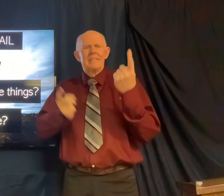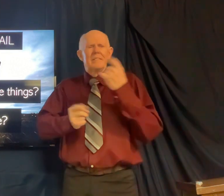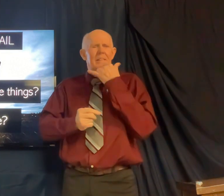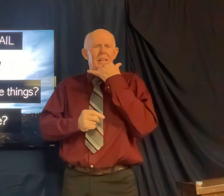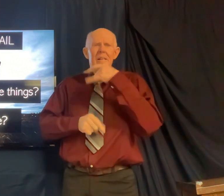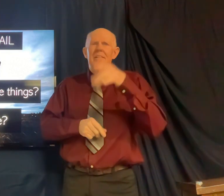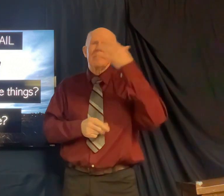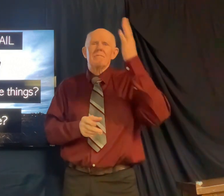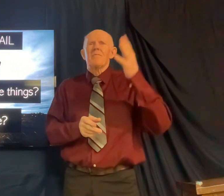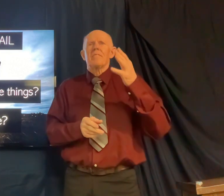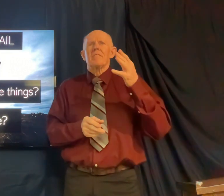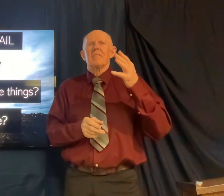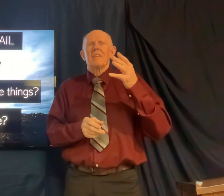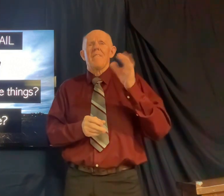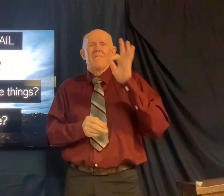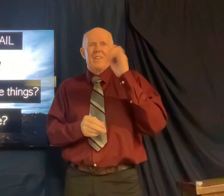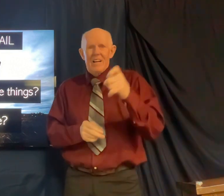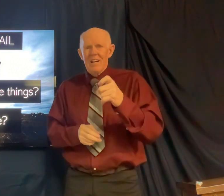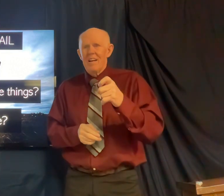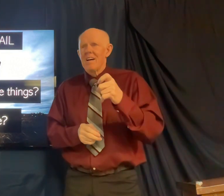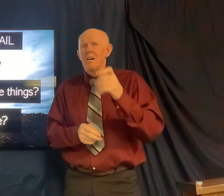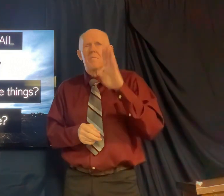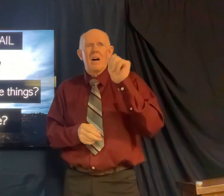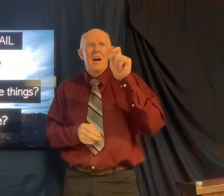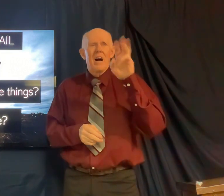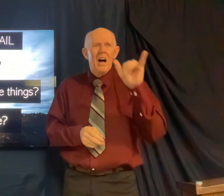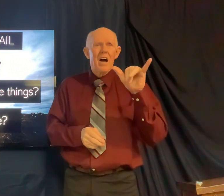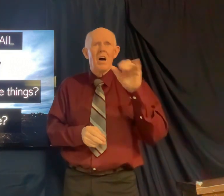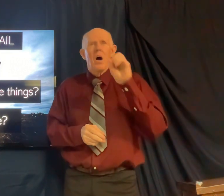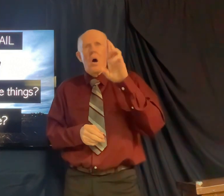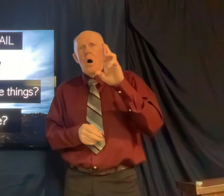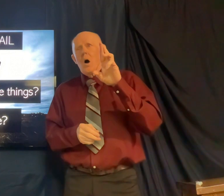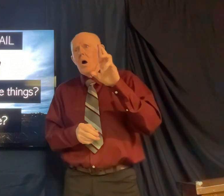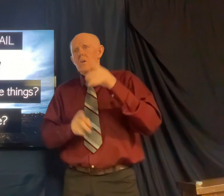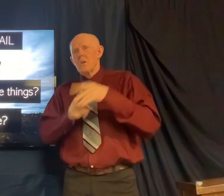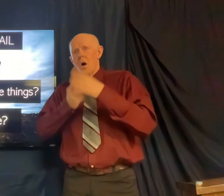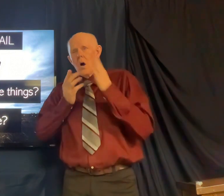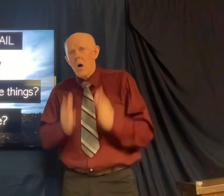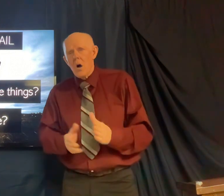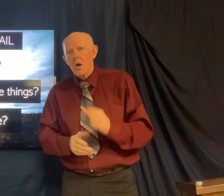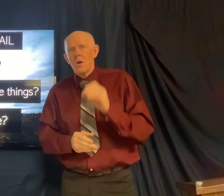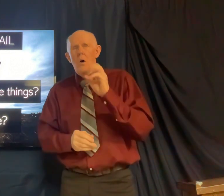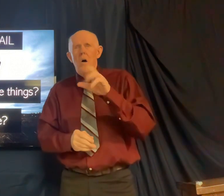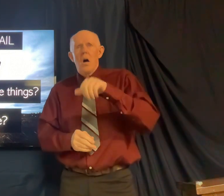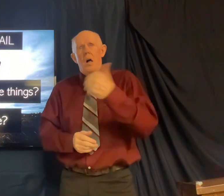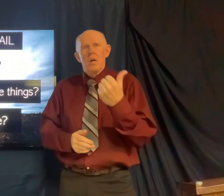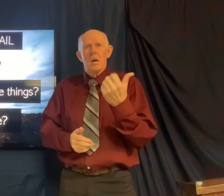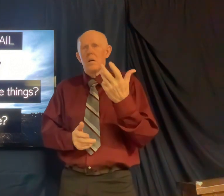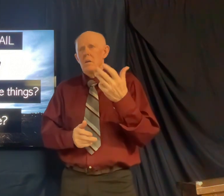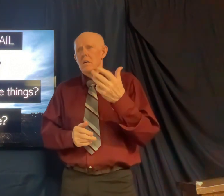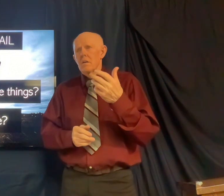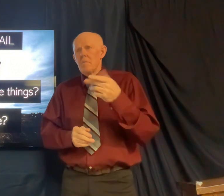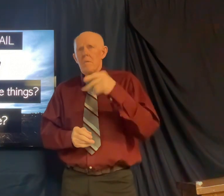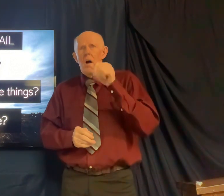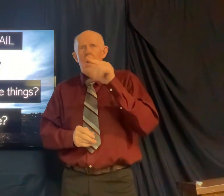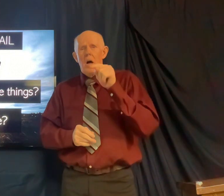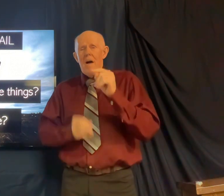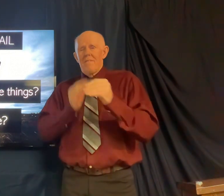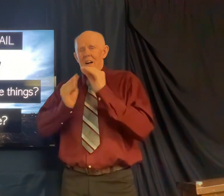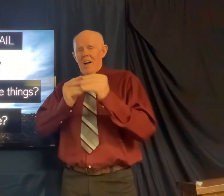The car may not start, does not work. We fix it, or it could be the starter or